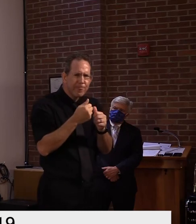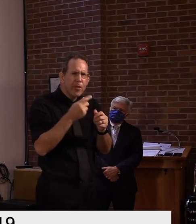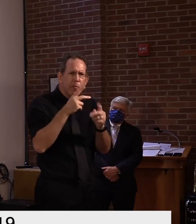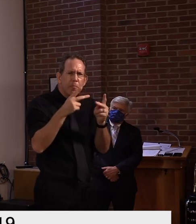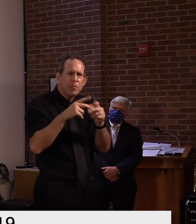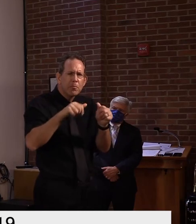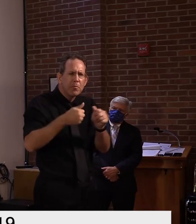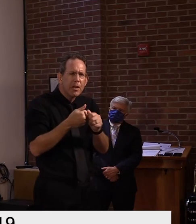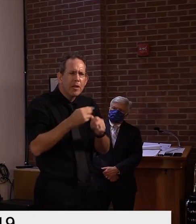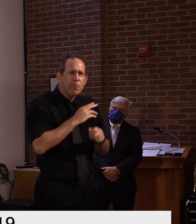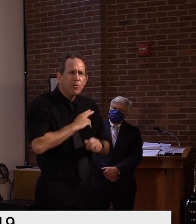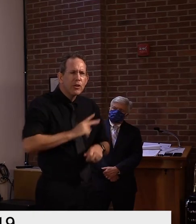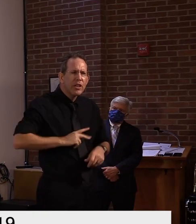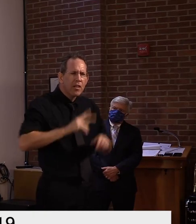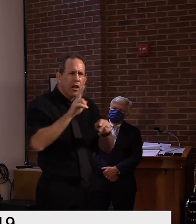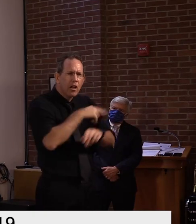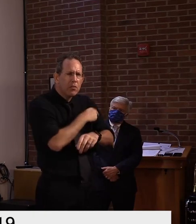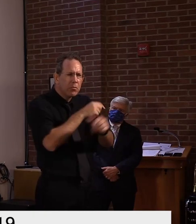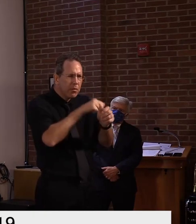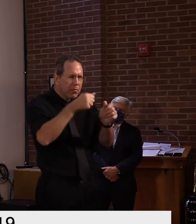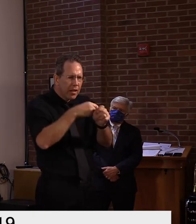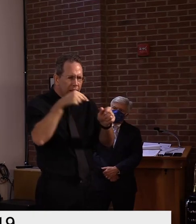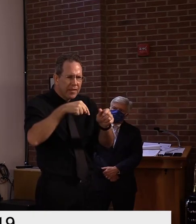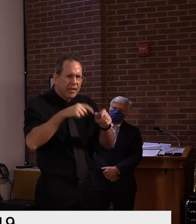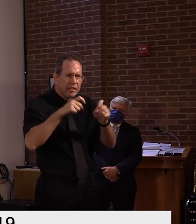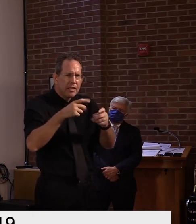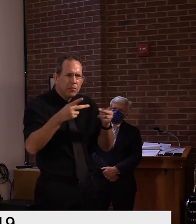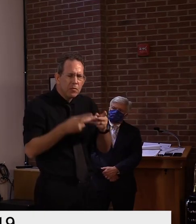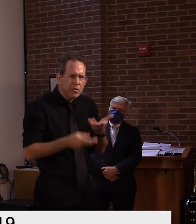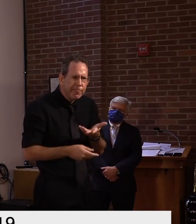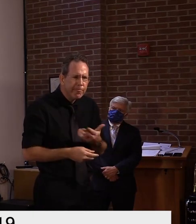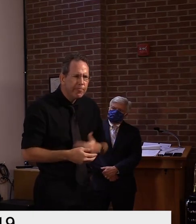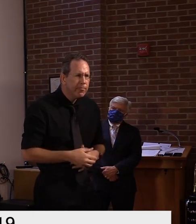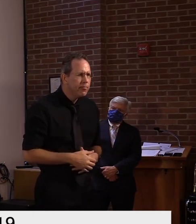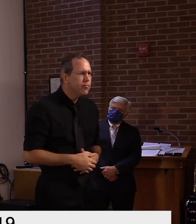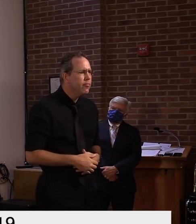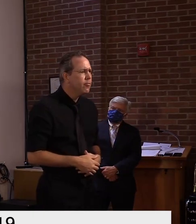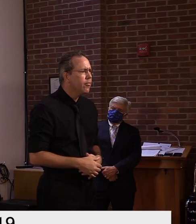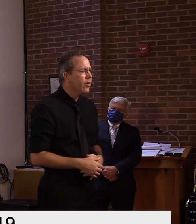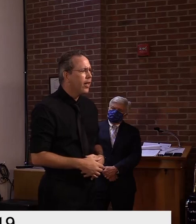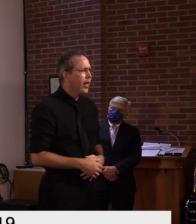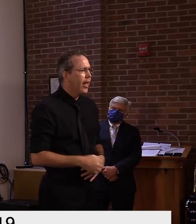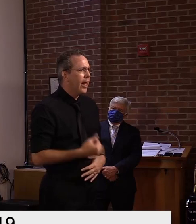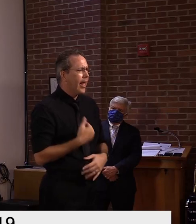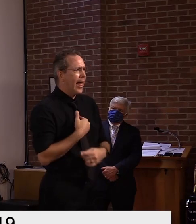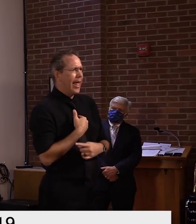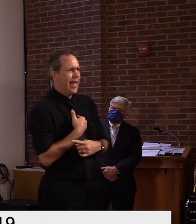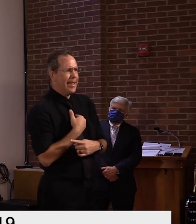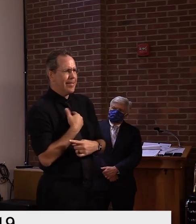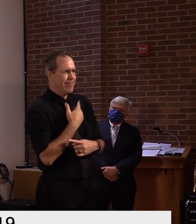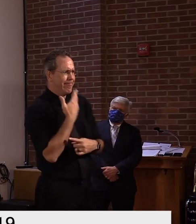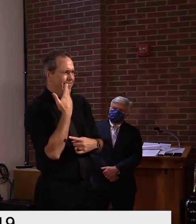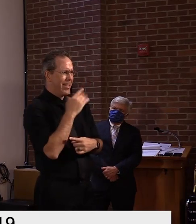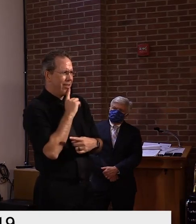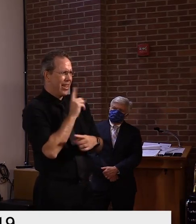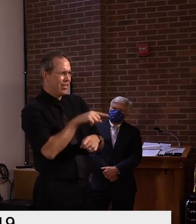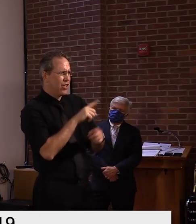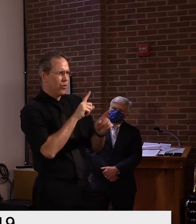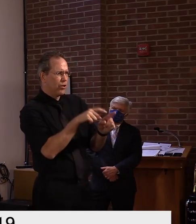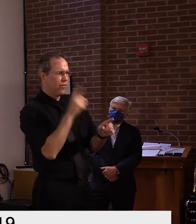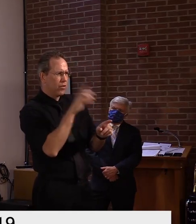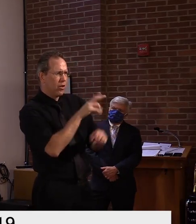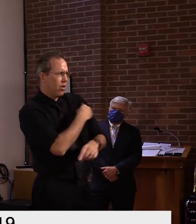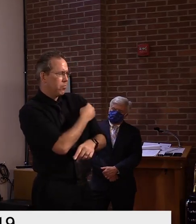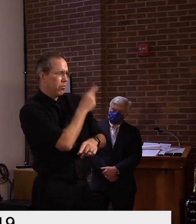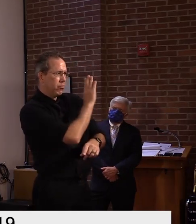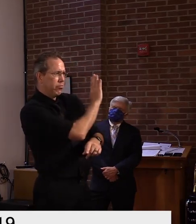Yeah, I don't feel comfortable answering for the entire health network. I can only tell you that we're encouraging all